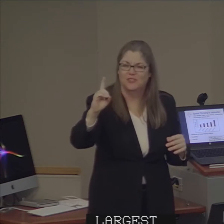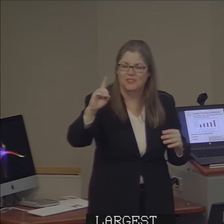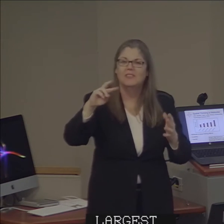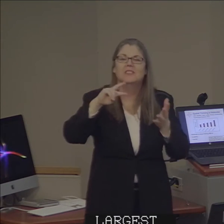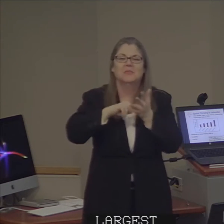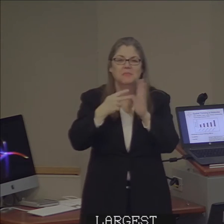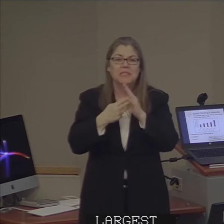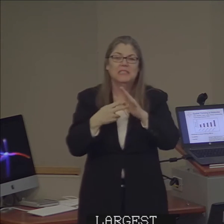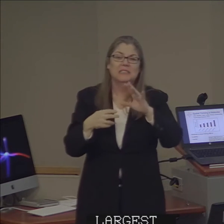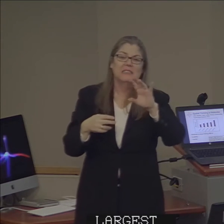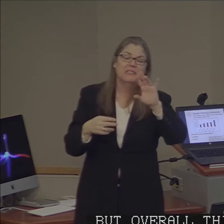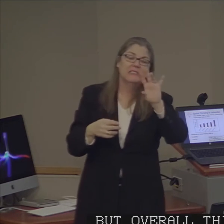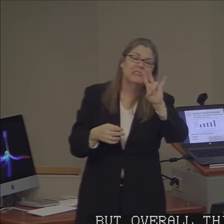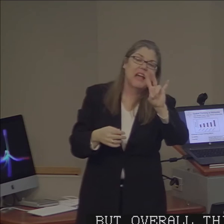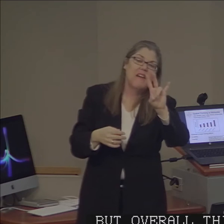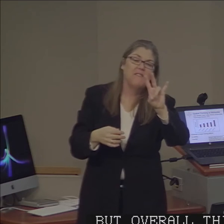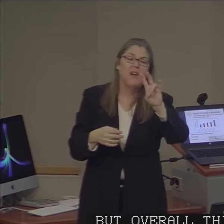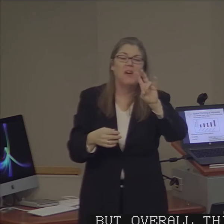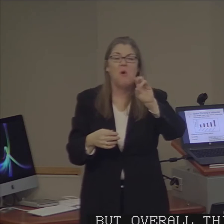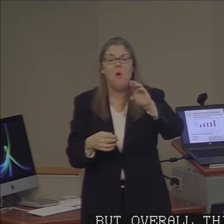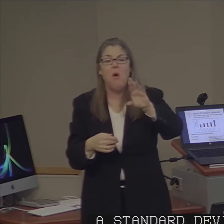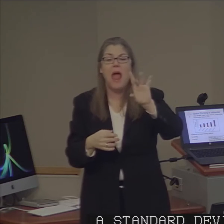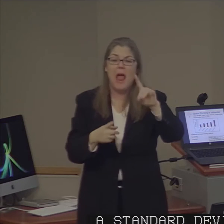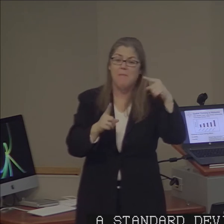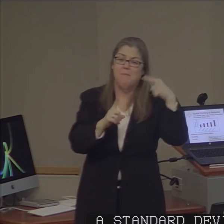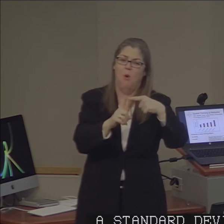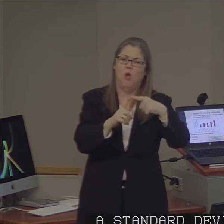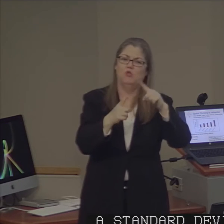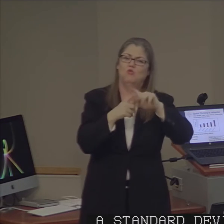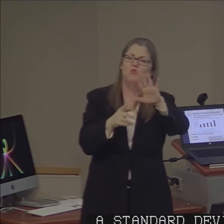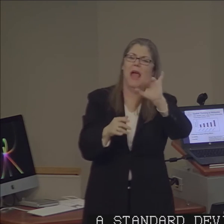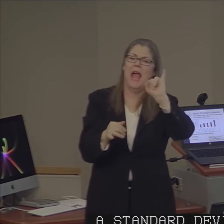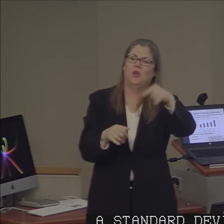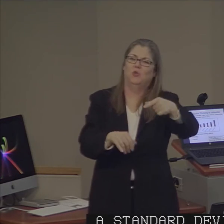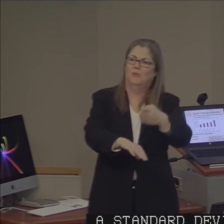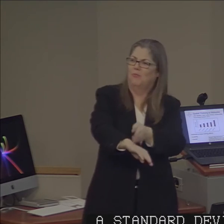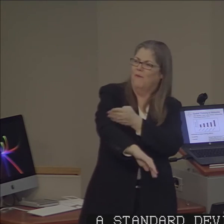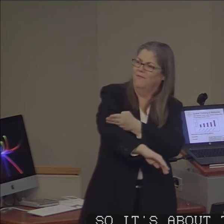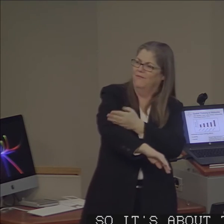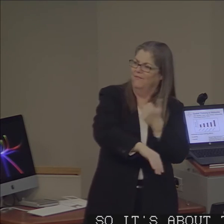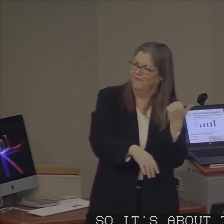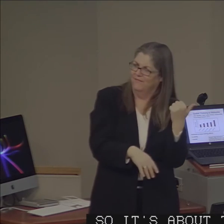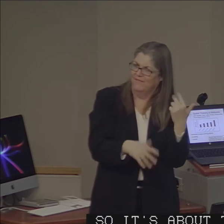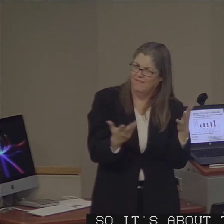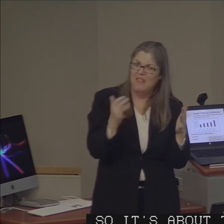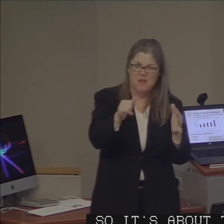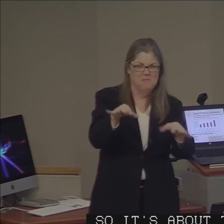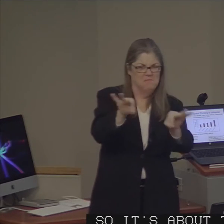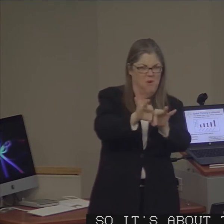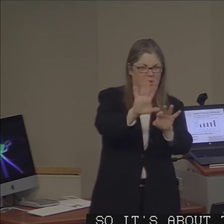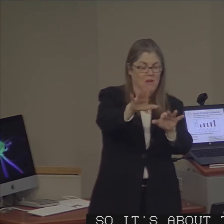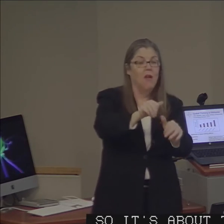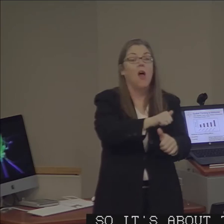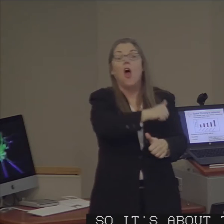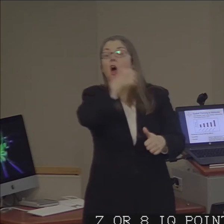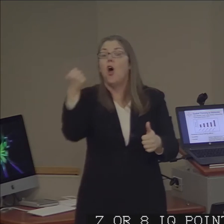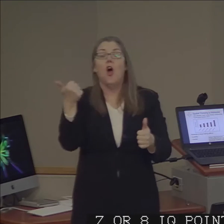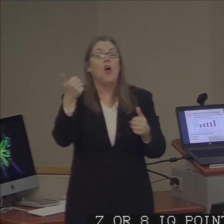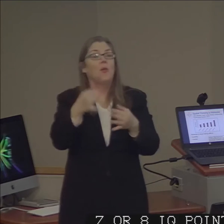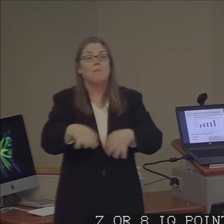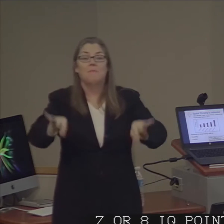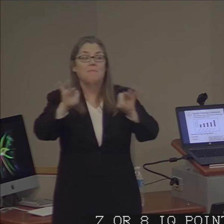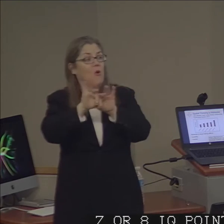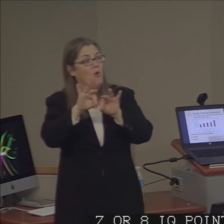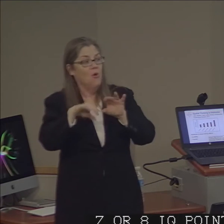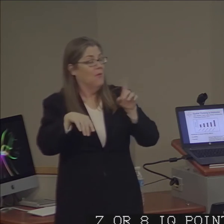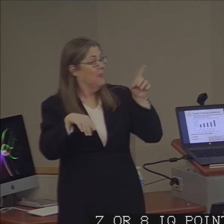IQ points. Now, that's important, but also important is the fact that these